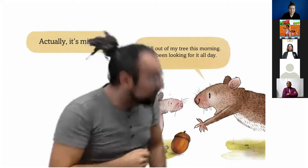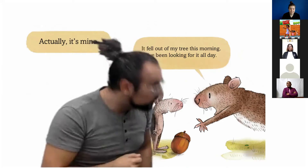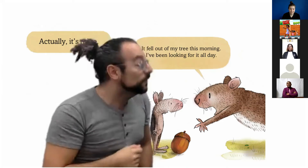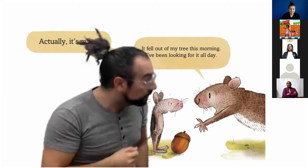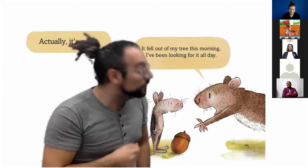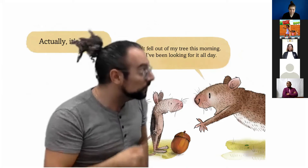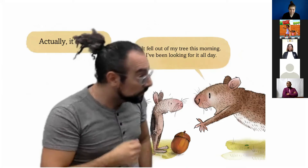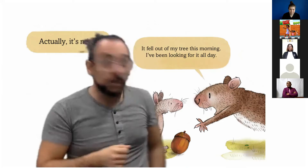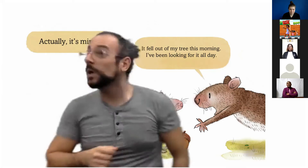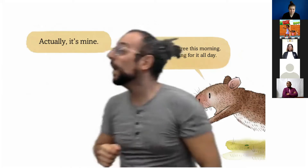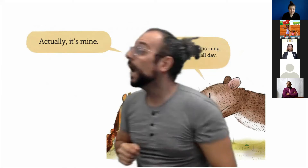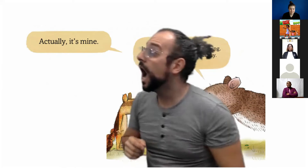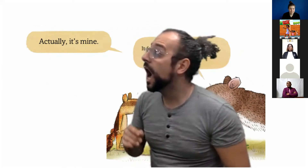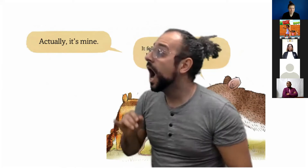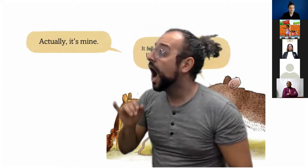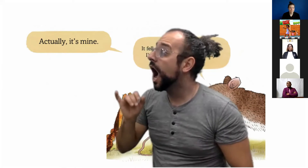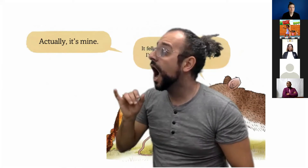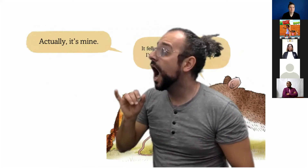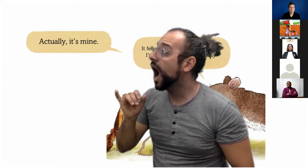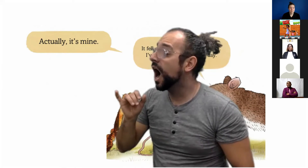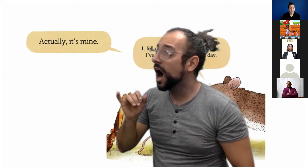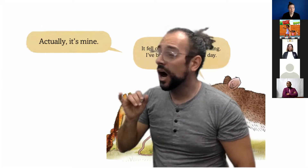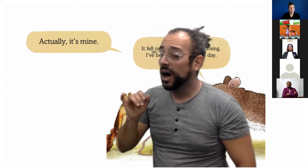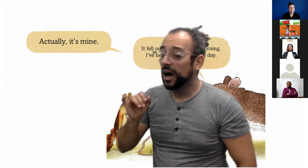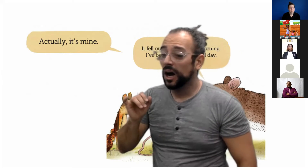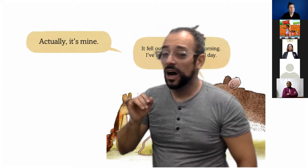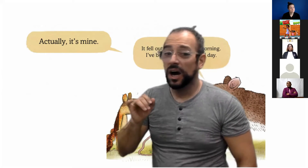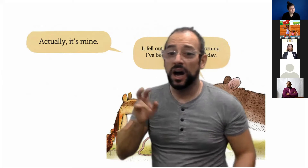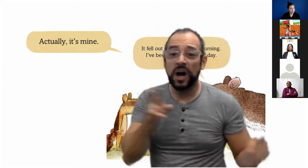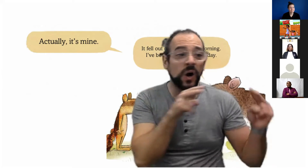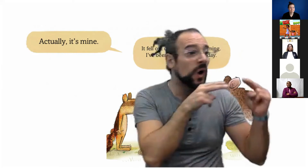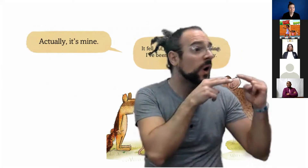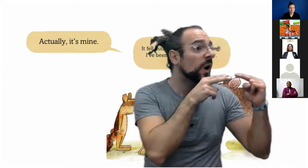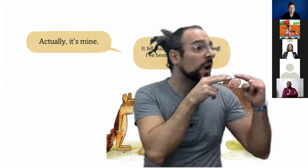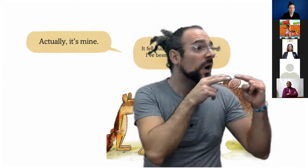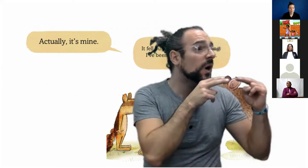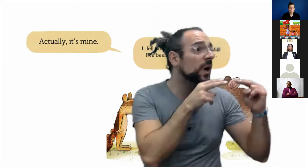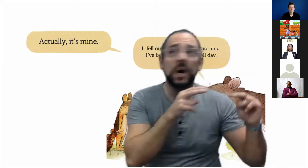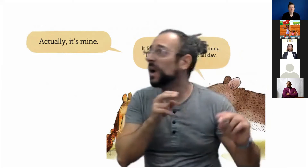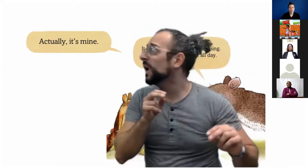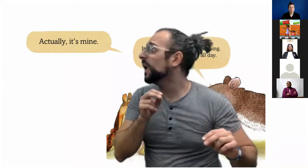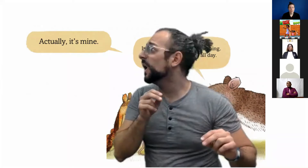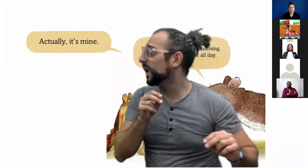looked and said, oh, the nut is yours? Their new friend said, mm-hmm.